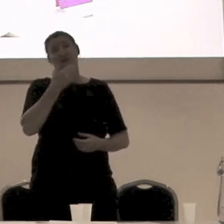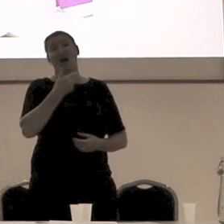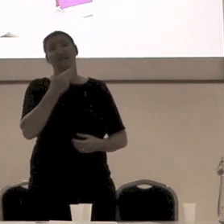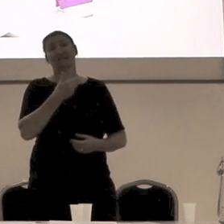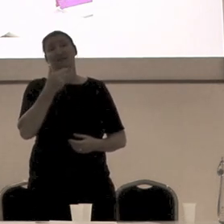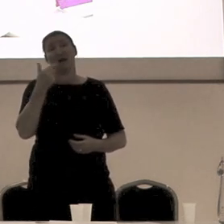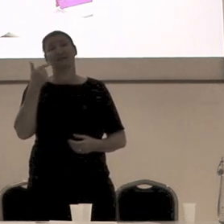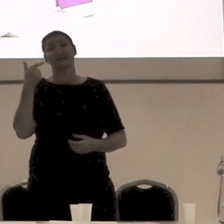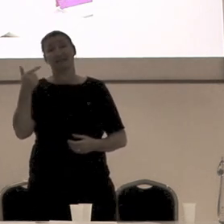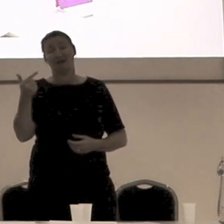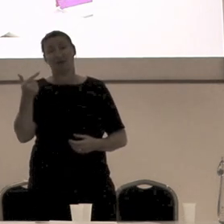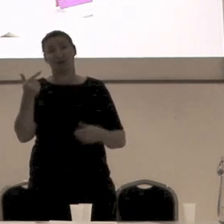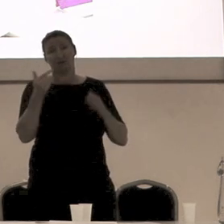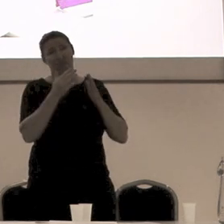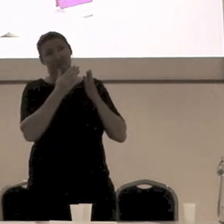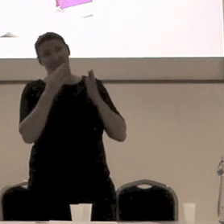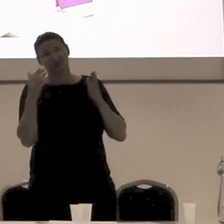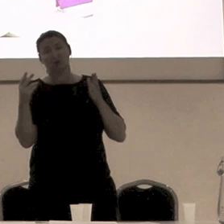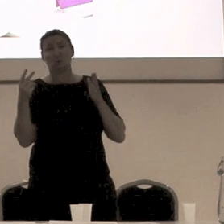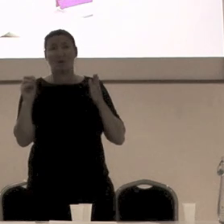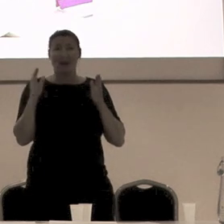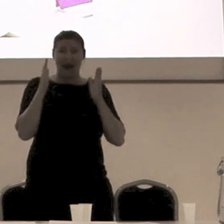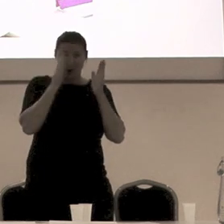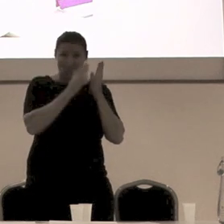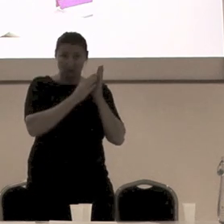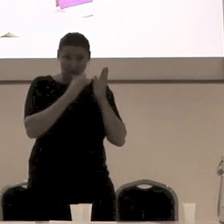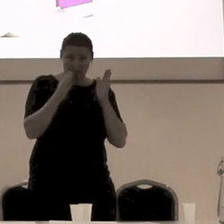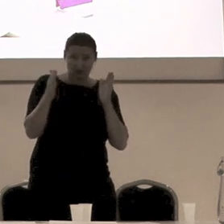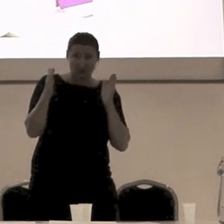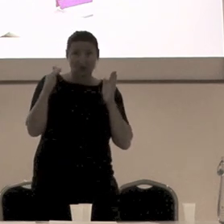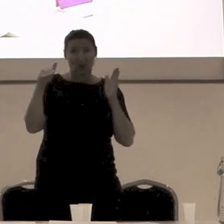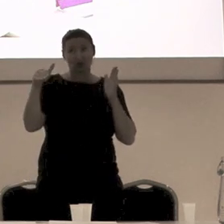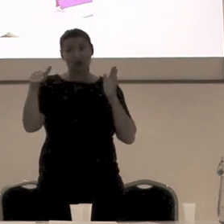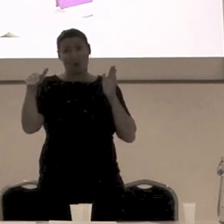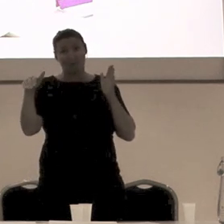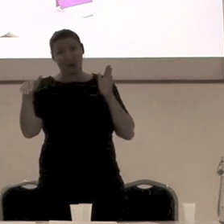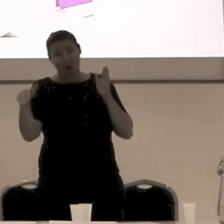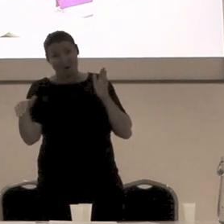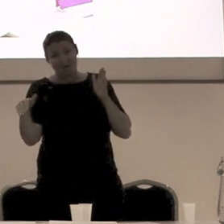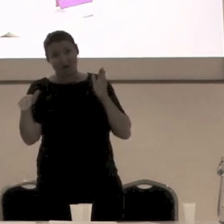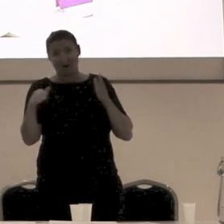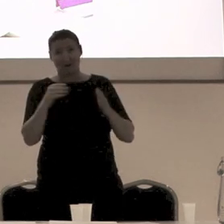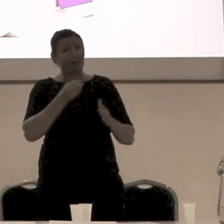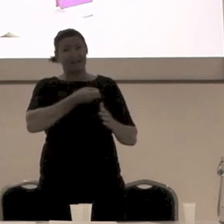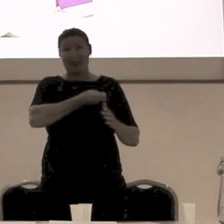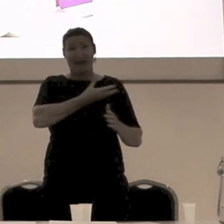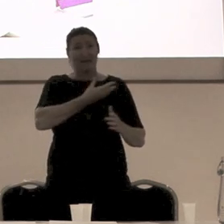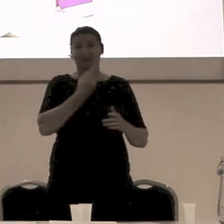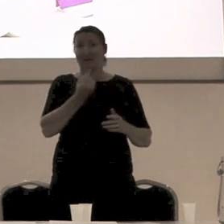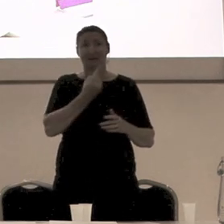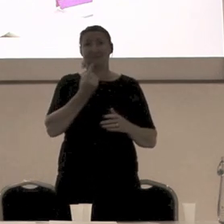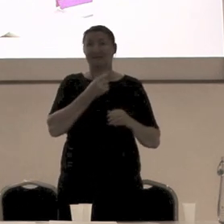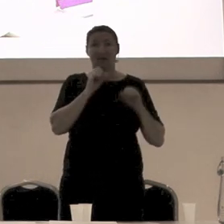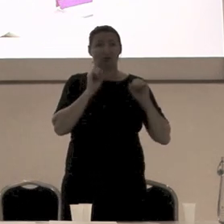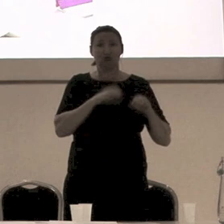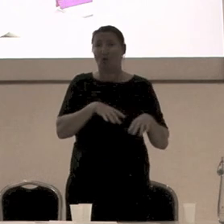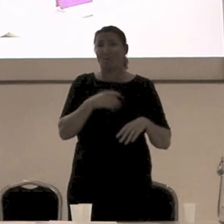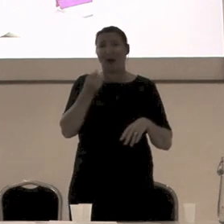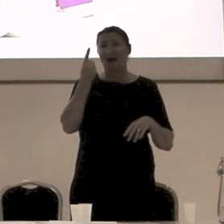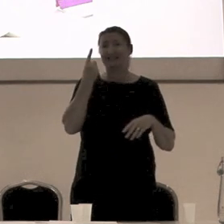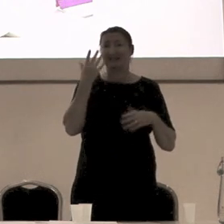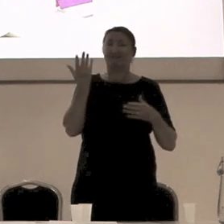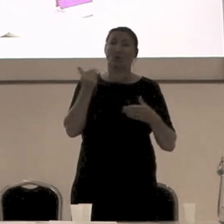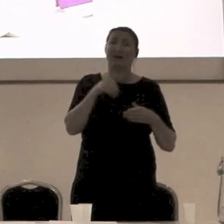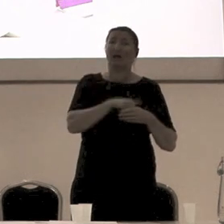97 to 2003-04 where it plateaued and was beginning to drop, but even the Labour government dropped their ideas about